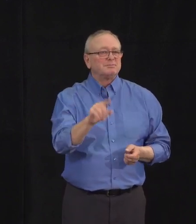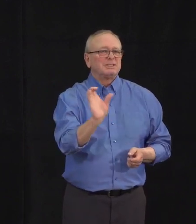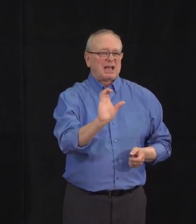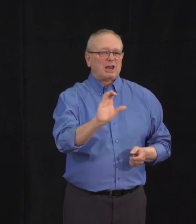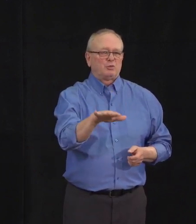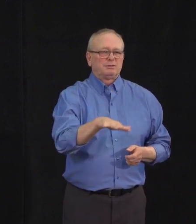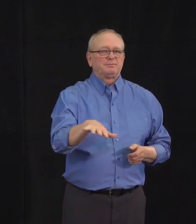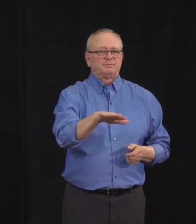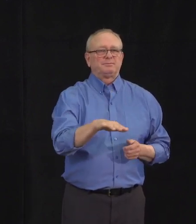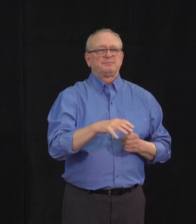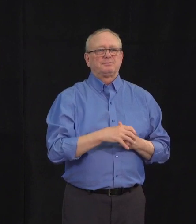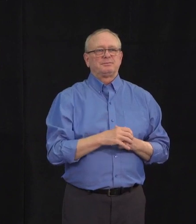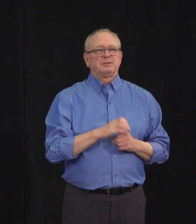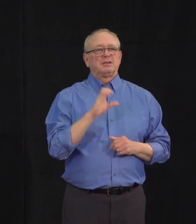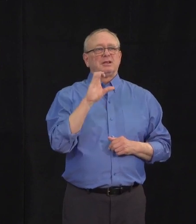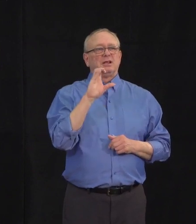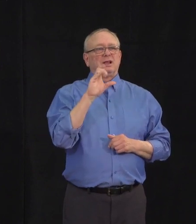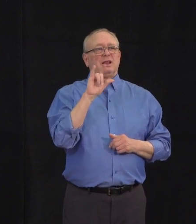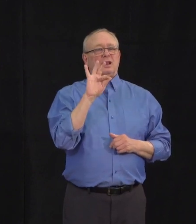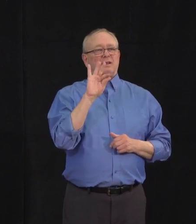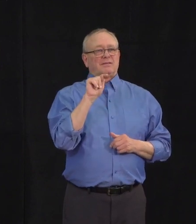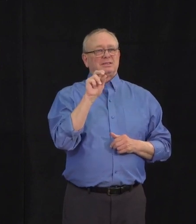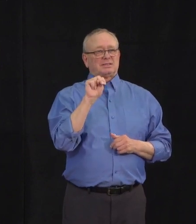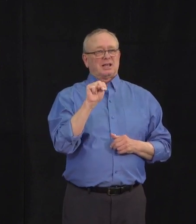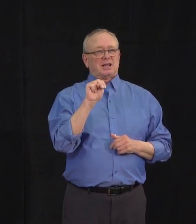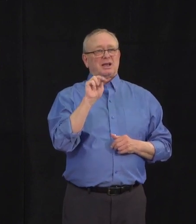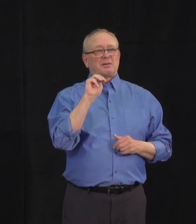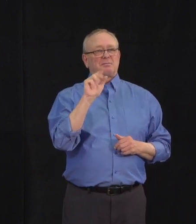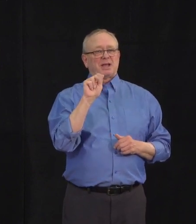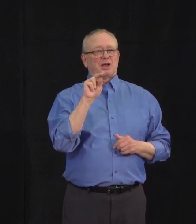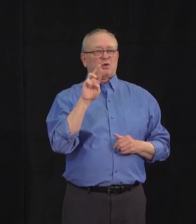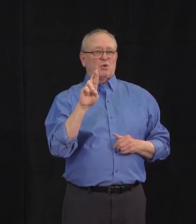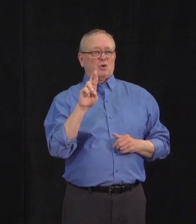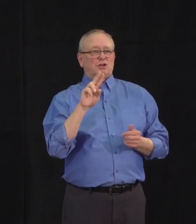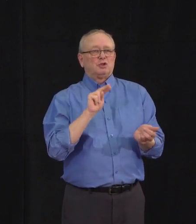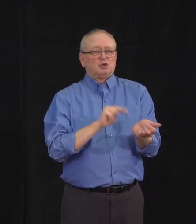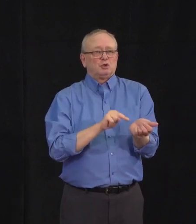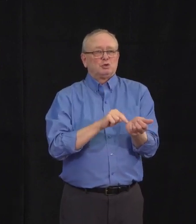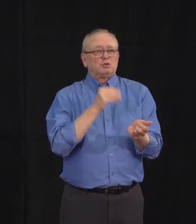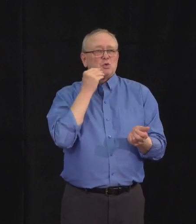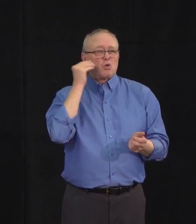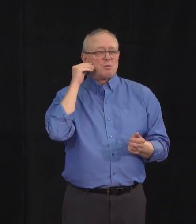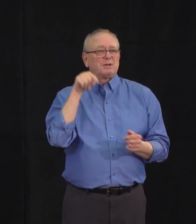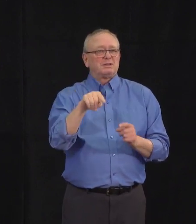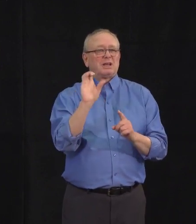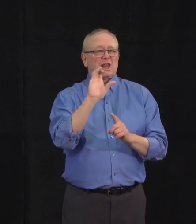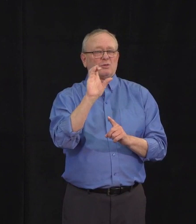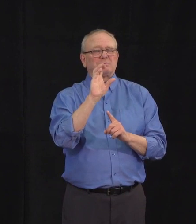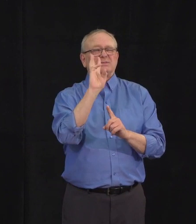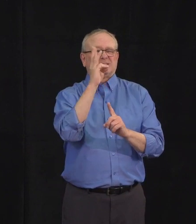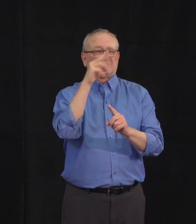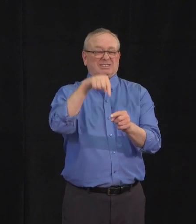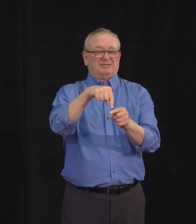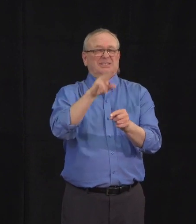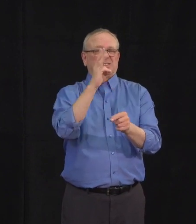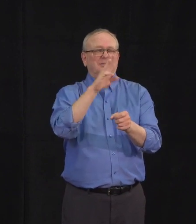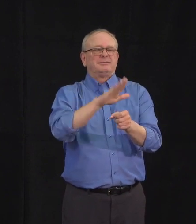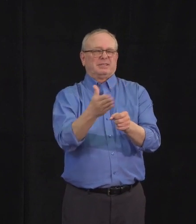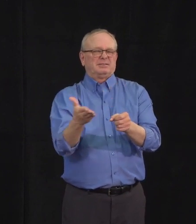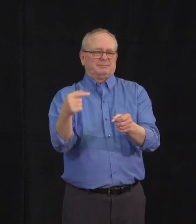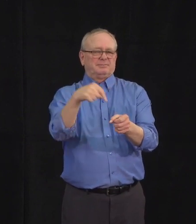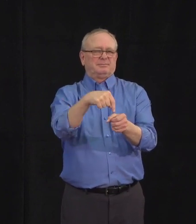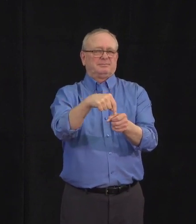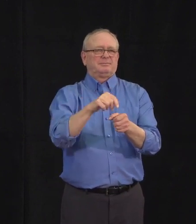Clifton Manor. I want to emphasize that this sad news is not a reflection of the work that has gone into managing this outbreak at the